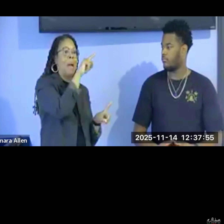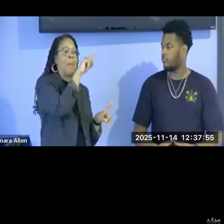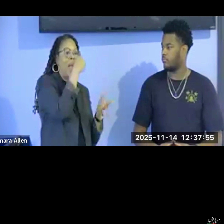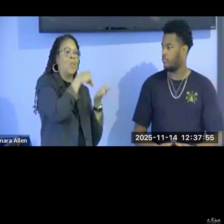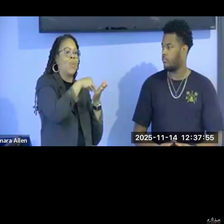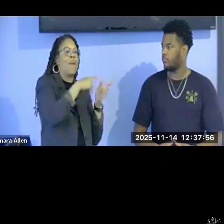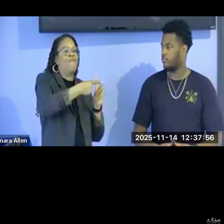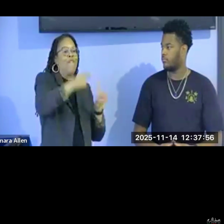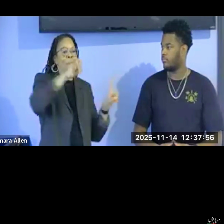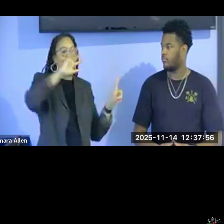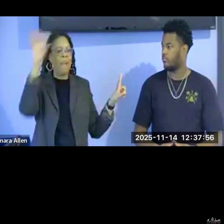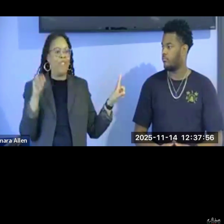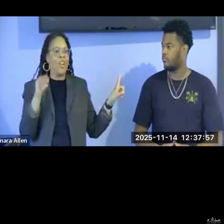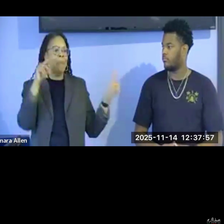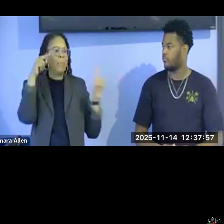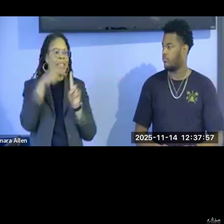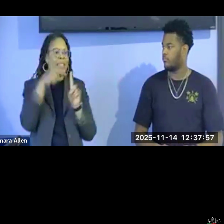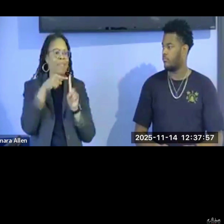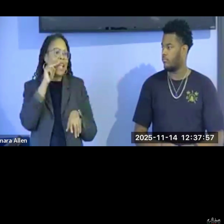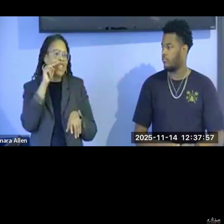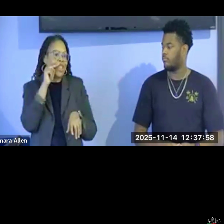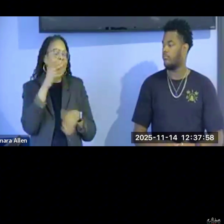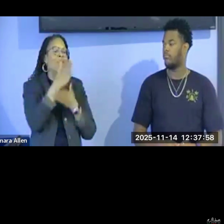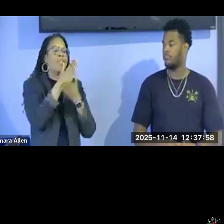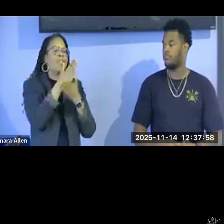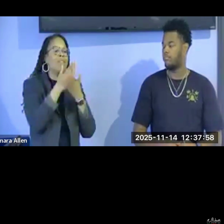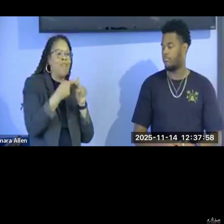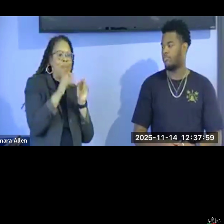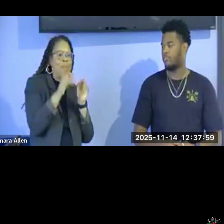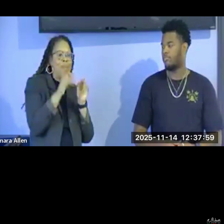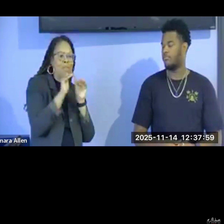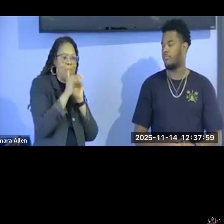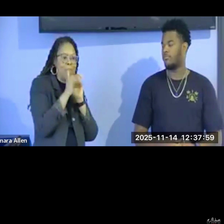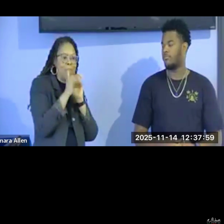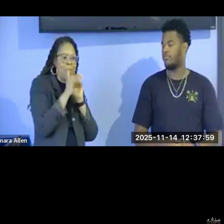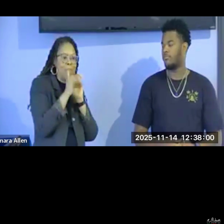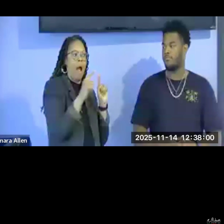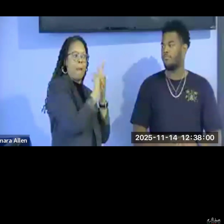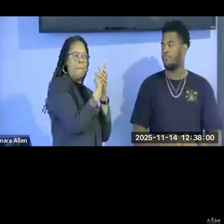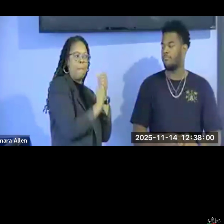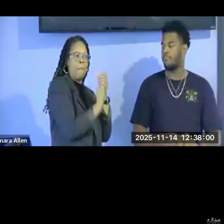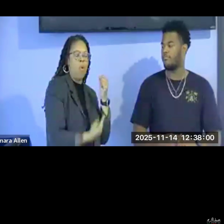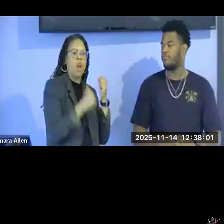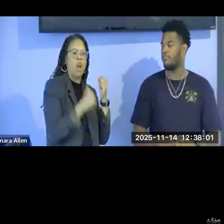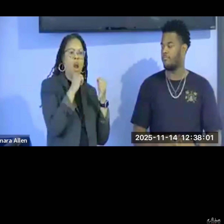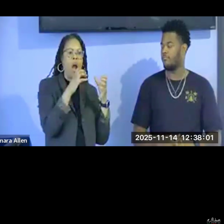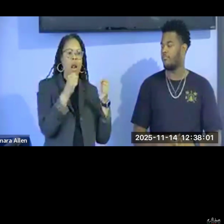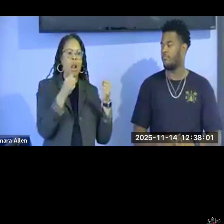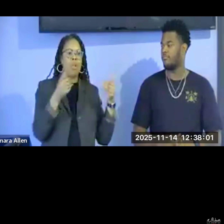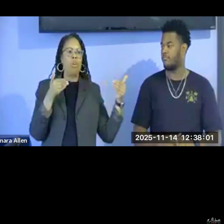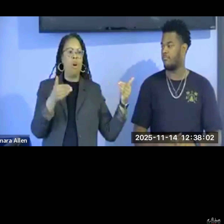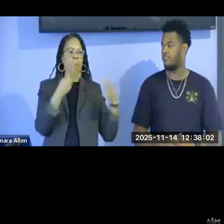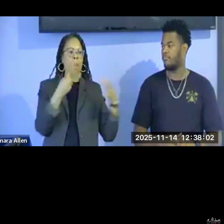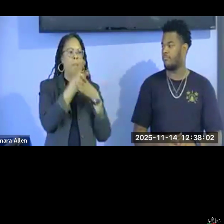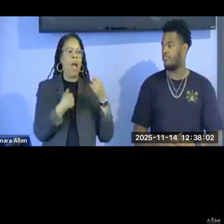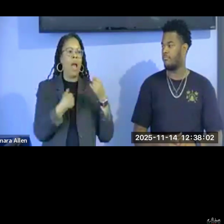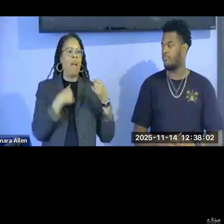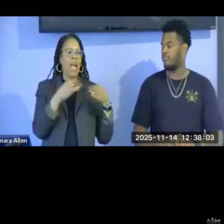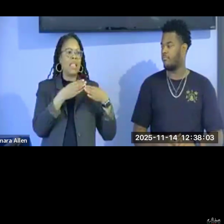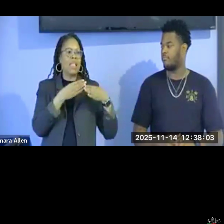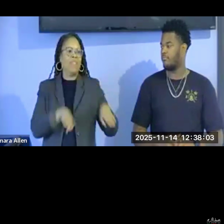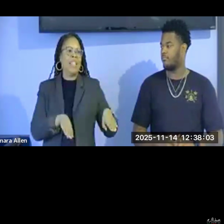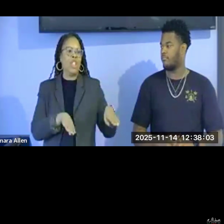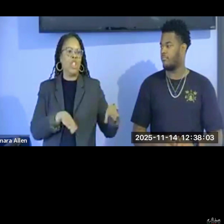he was Black, but he also noted another Black student that he knew who came from